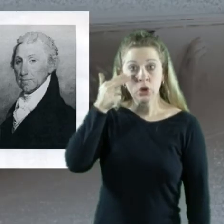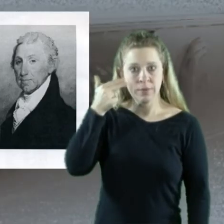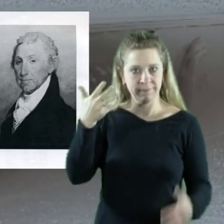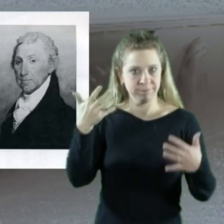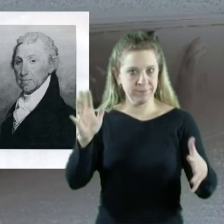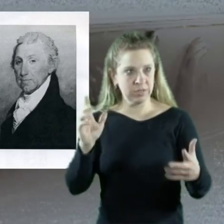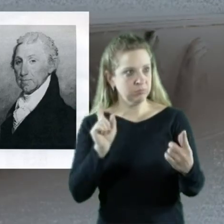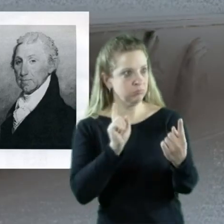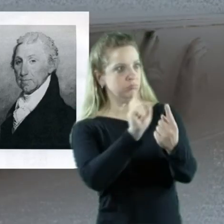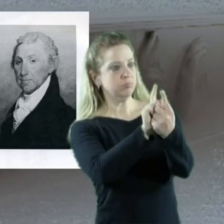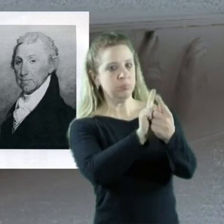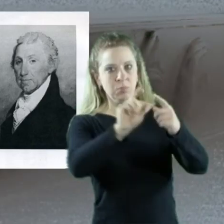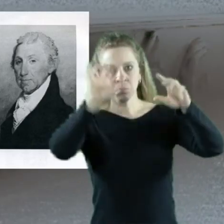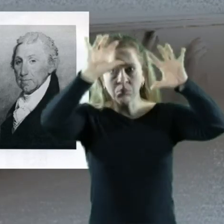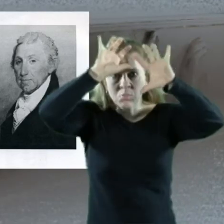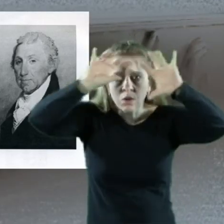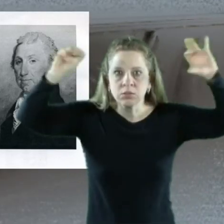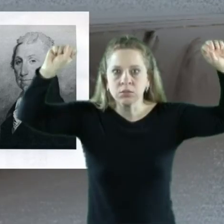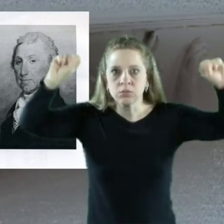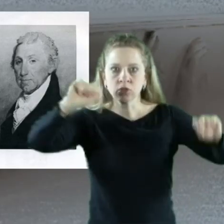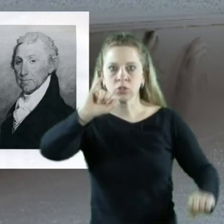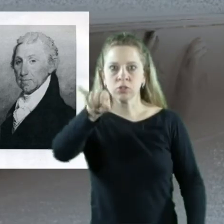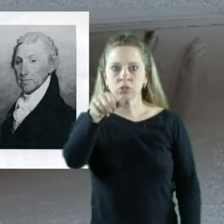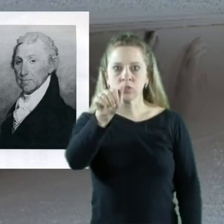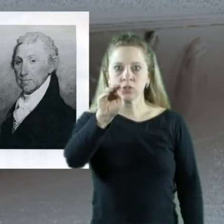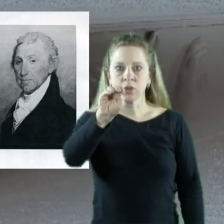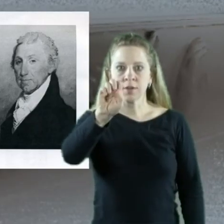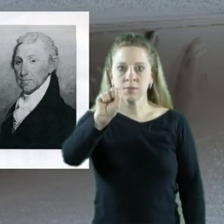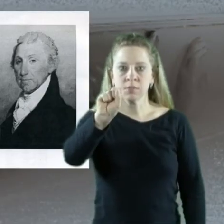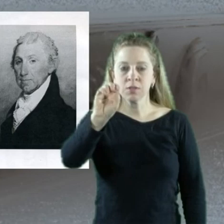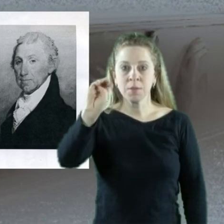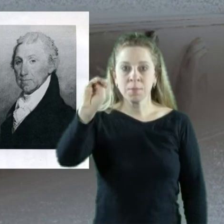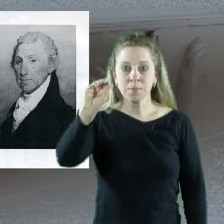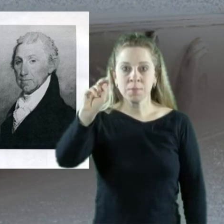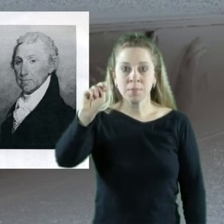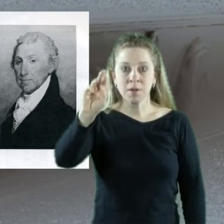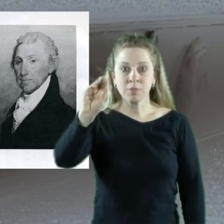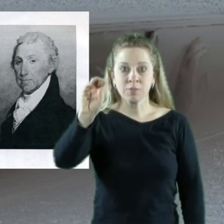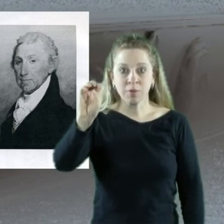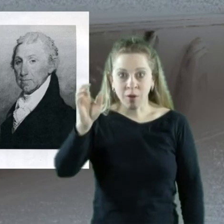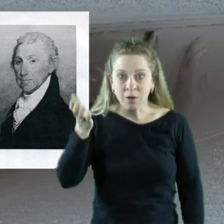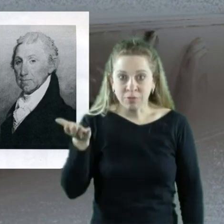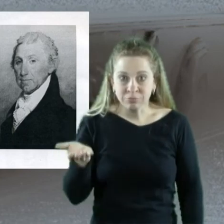Did you know Claire met President James Monroe?